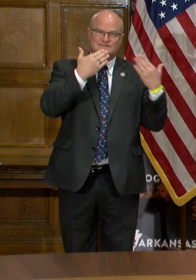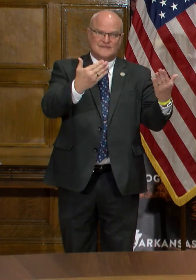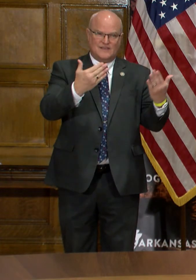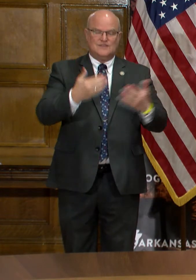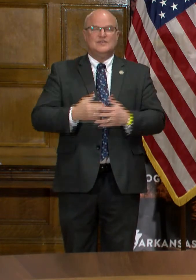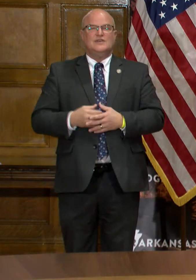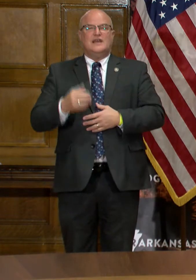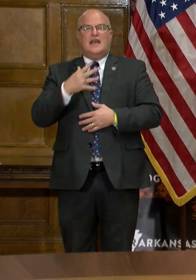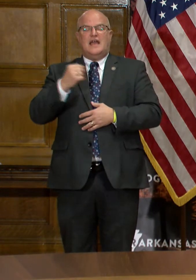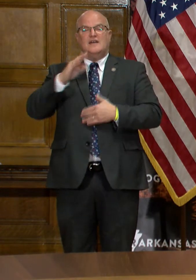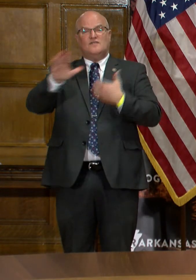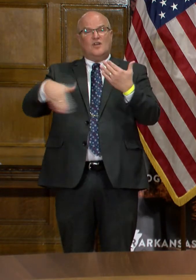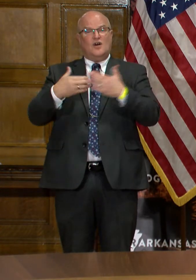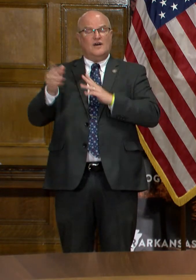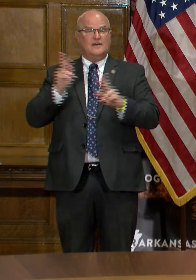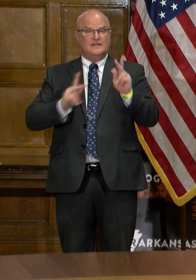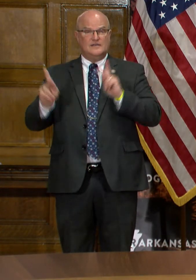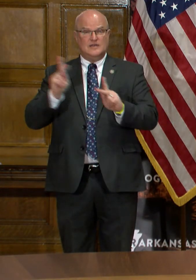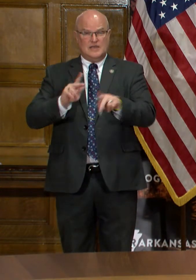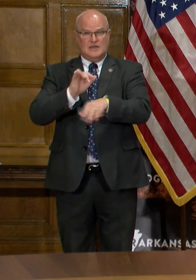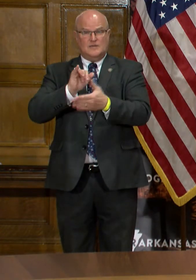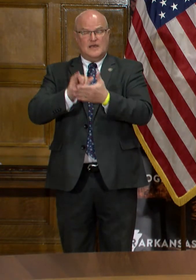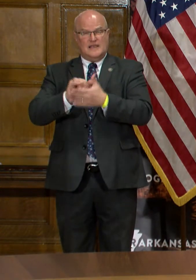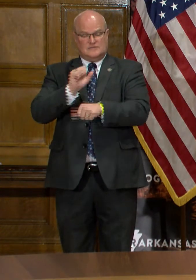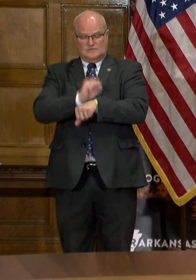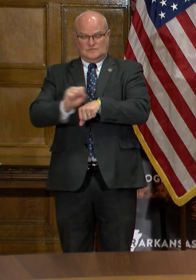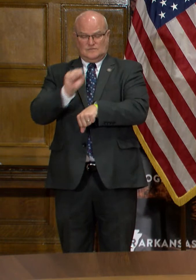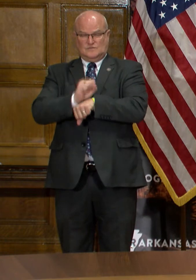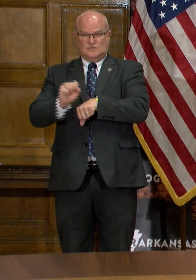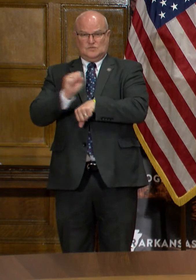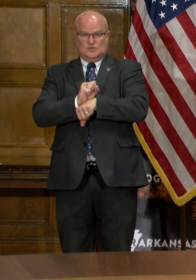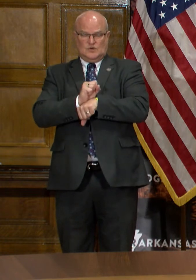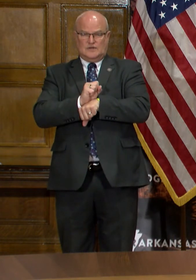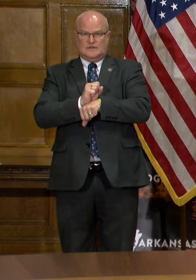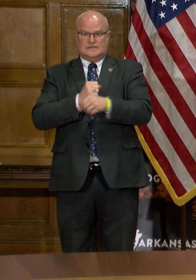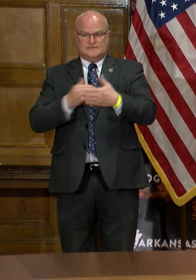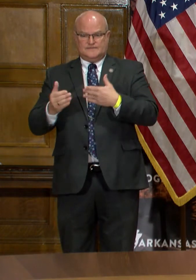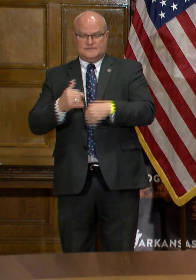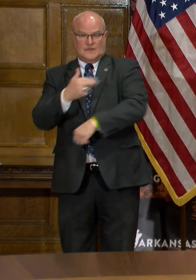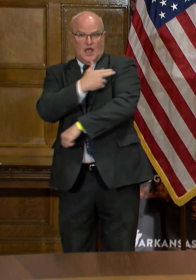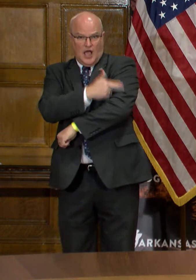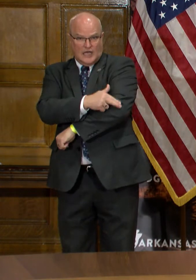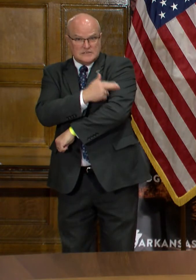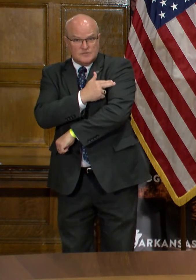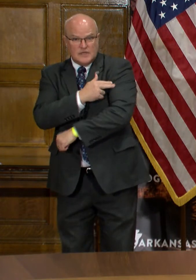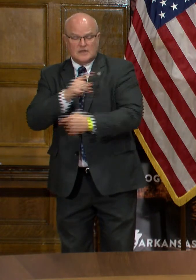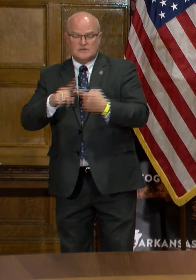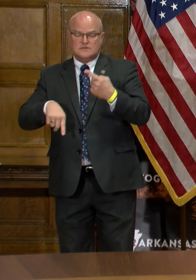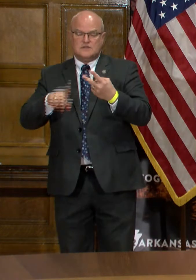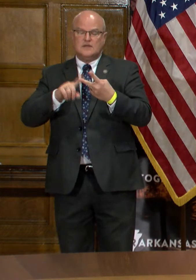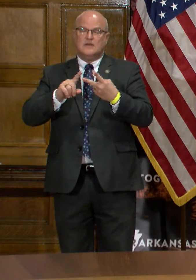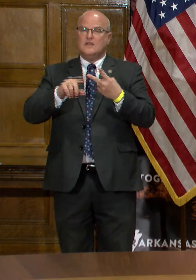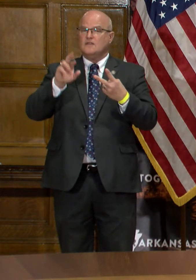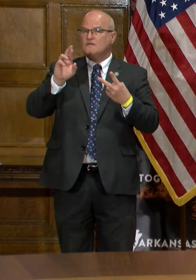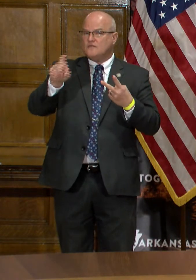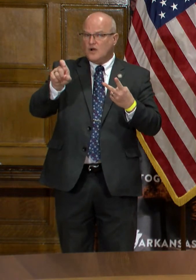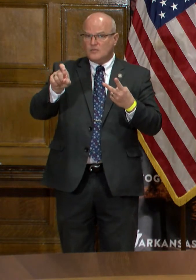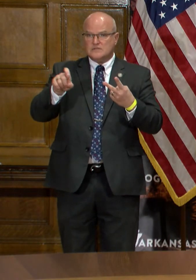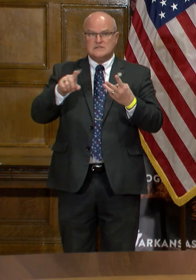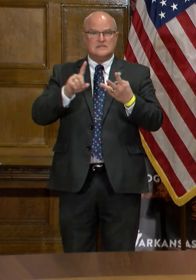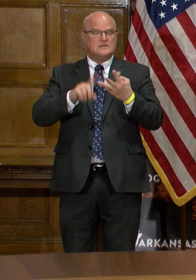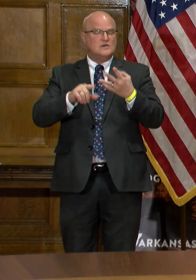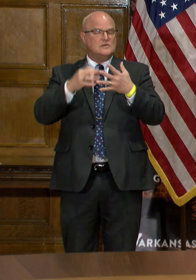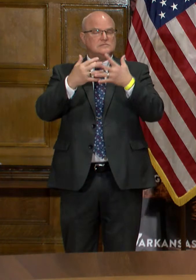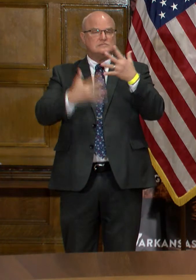you and for all of those that have worked, whether it's the hospitals or whether it's the pharmacies.